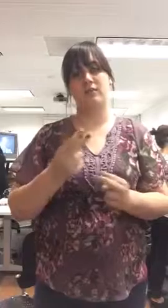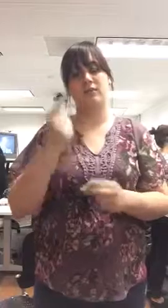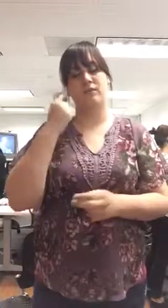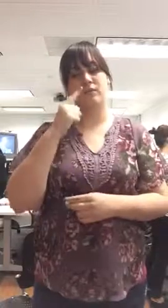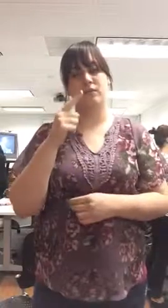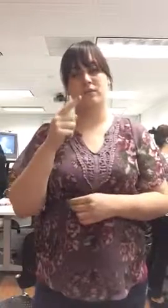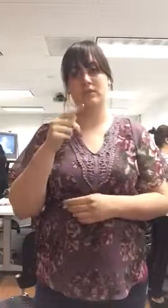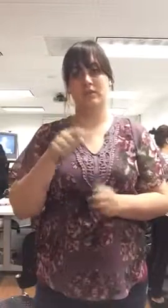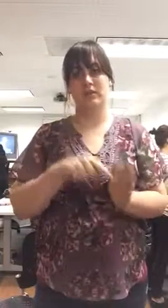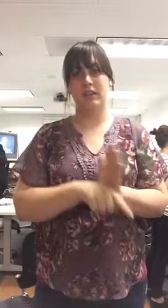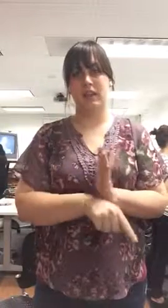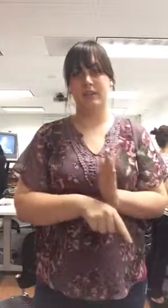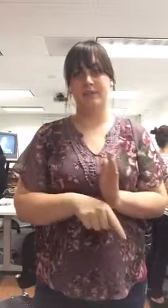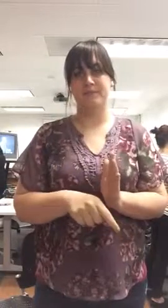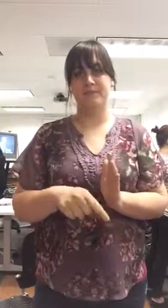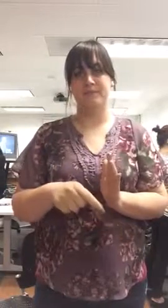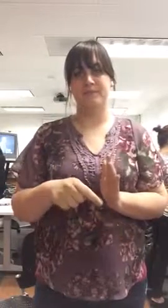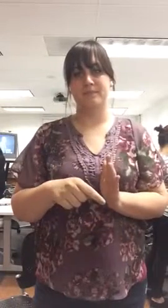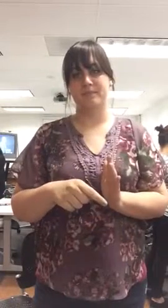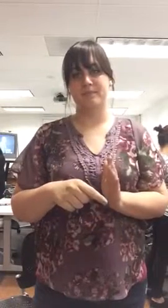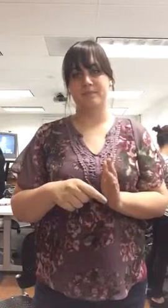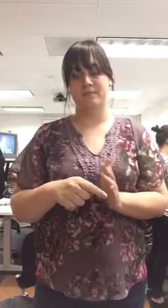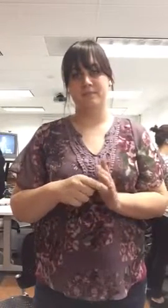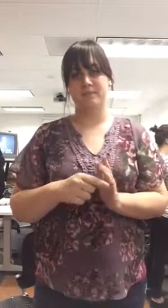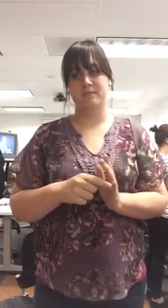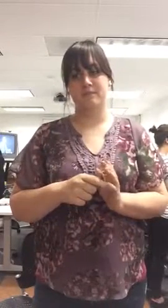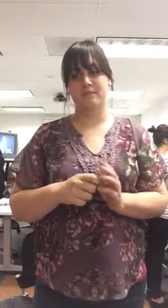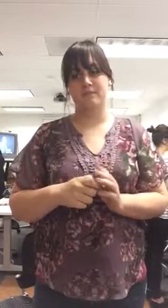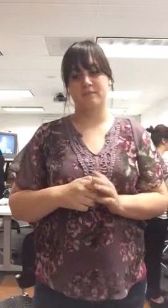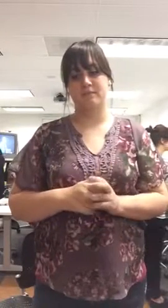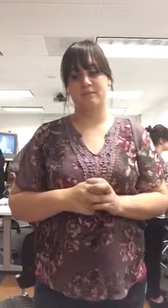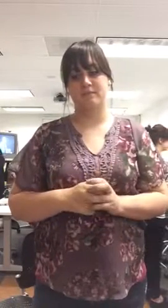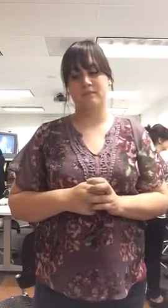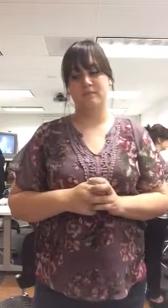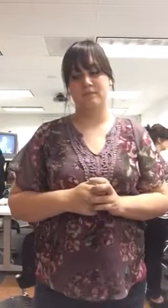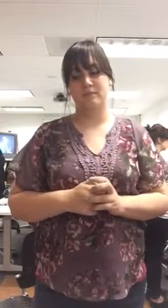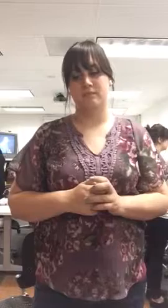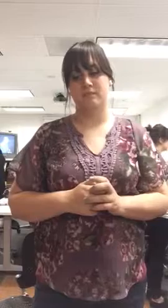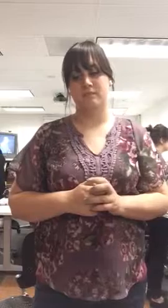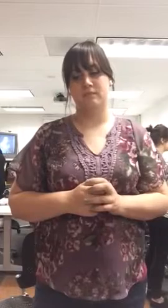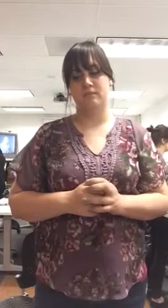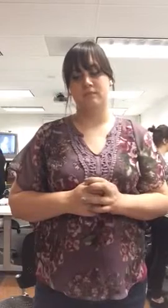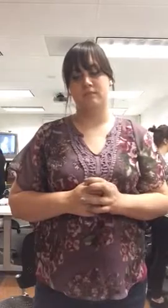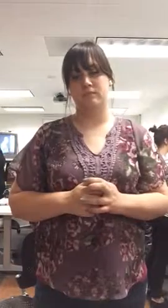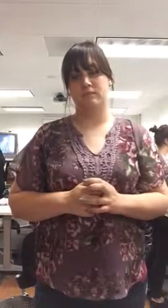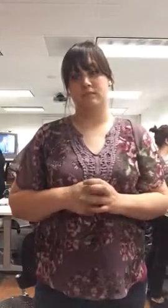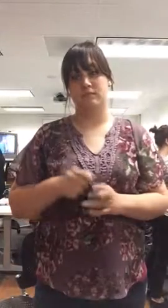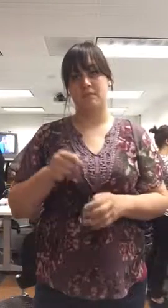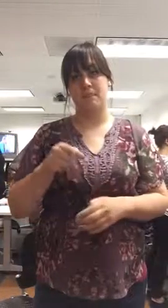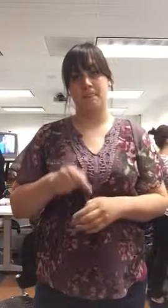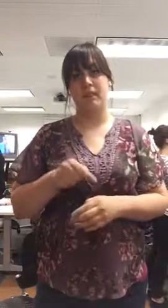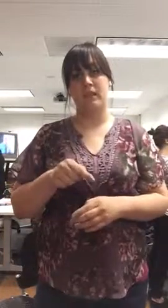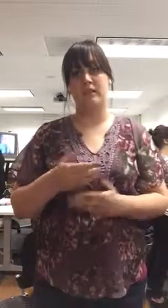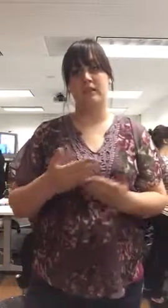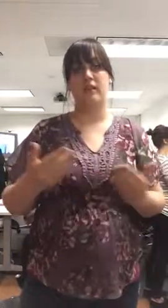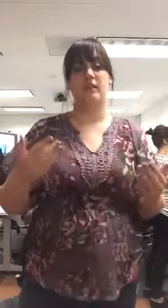for in other words, they were seen as a replenishable resource, not necessarily where you kill them. But these things, all right, can